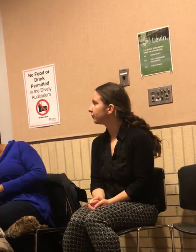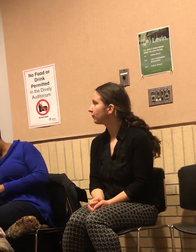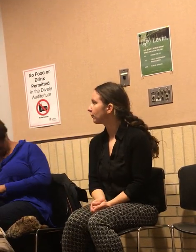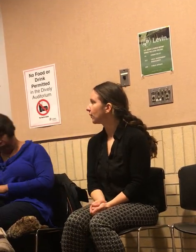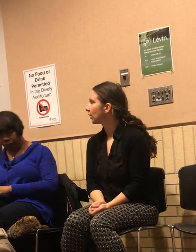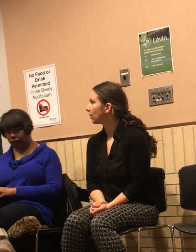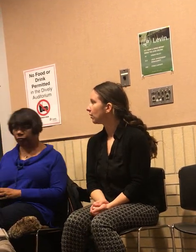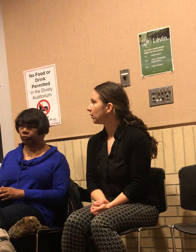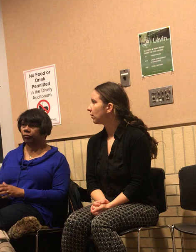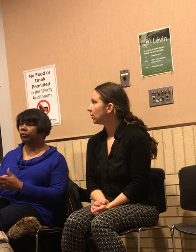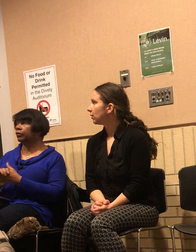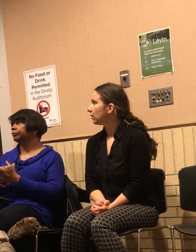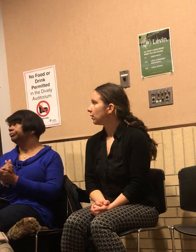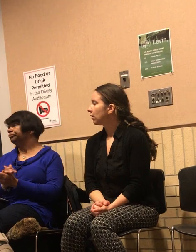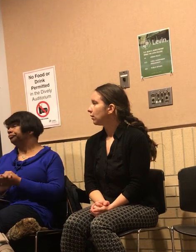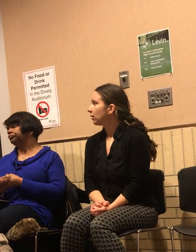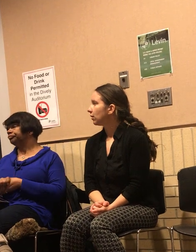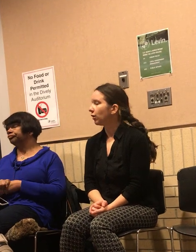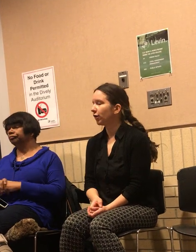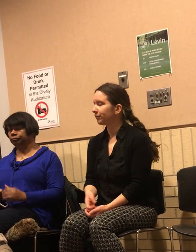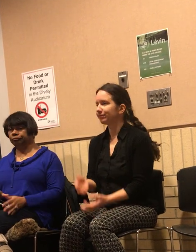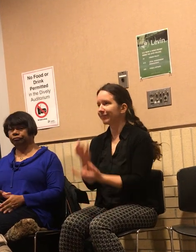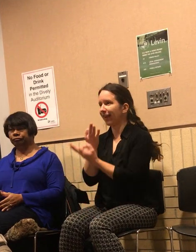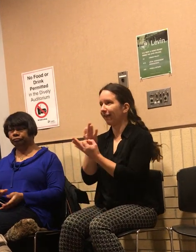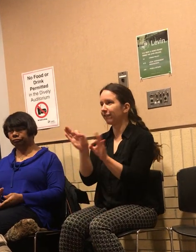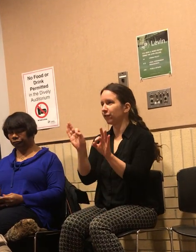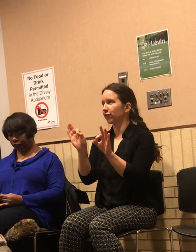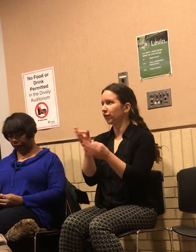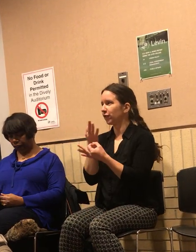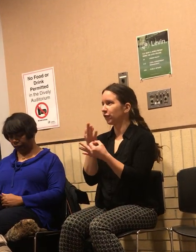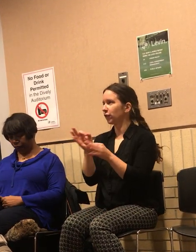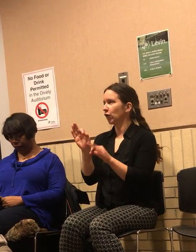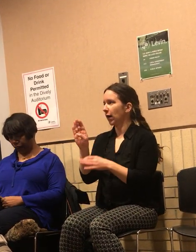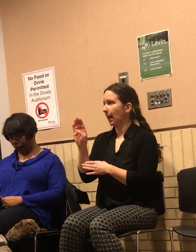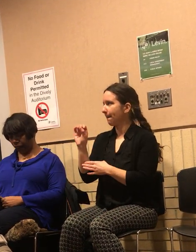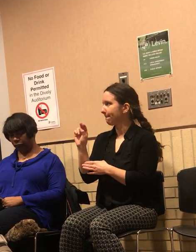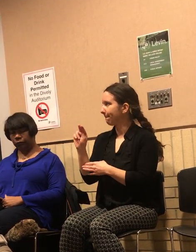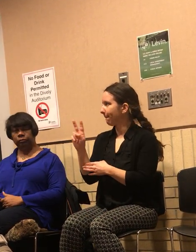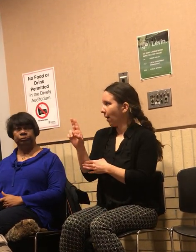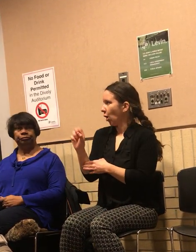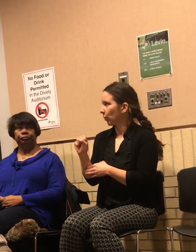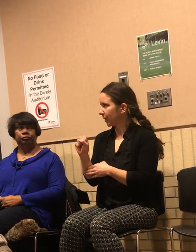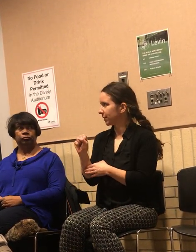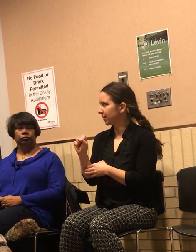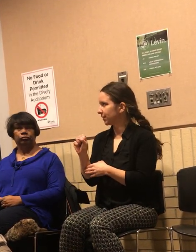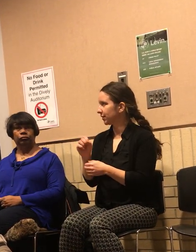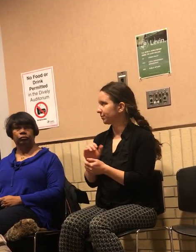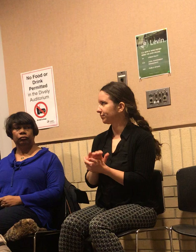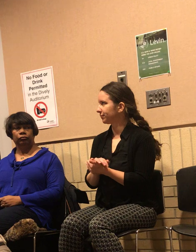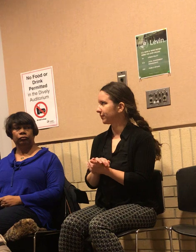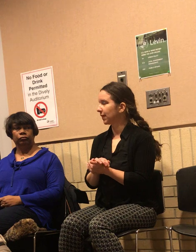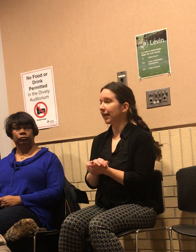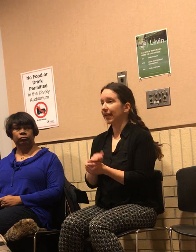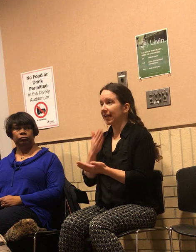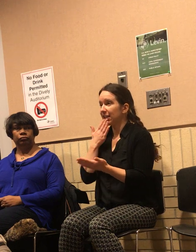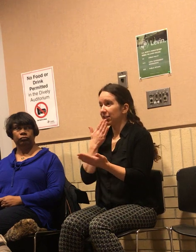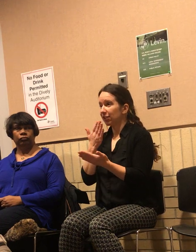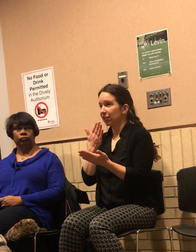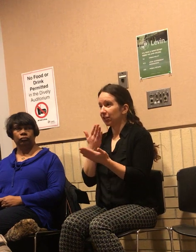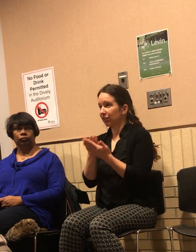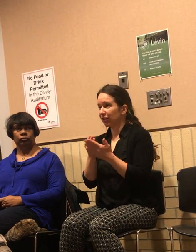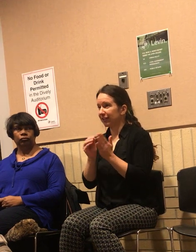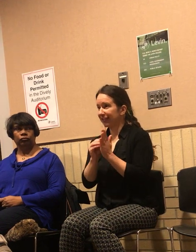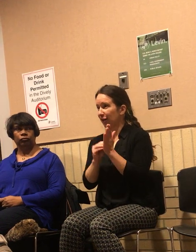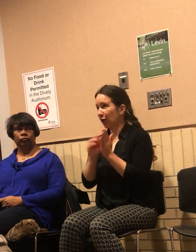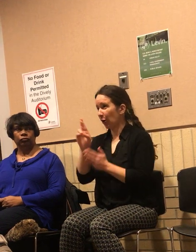mine. So free bonus, I don't know how many times it comes around, so if you want to do that, and it's always good to have on your resume. Community service is